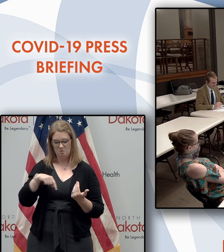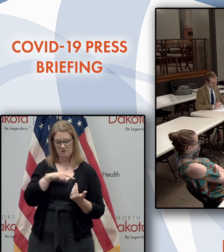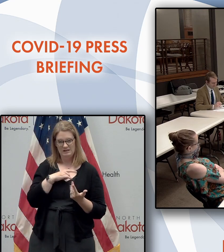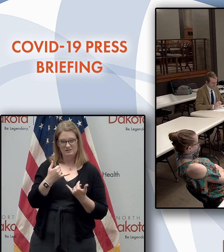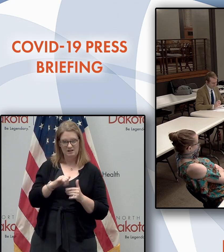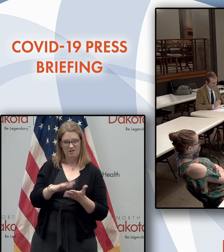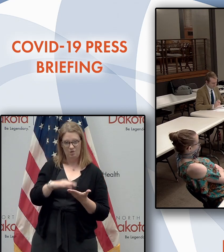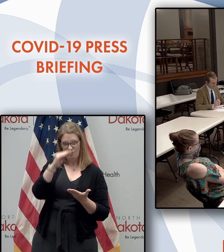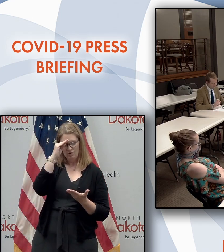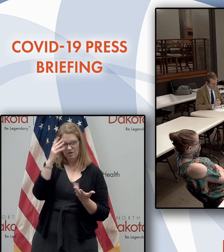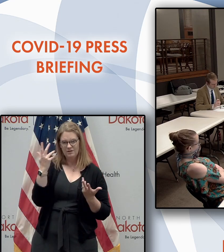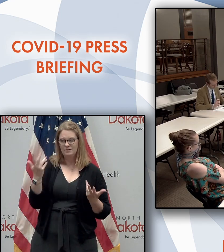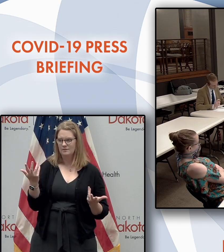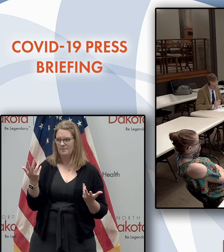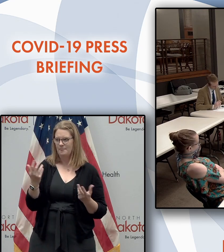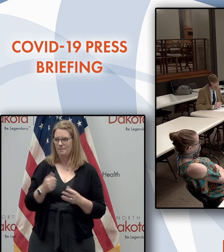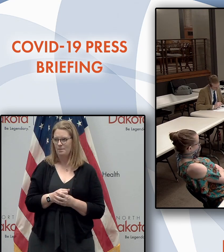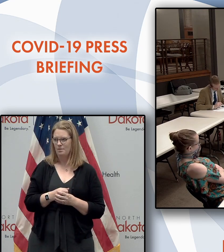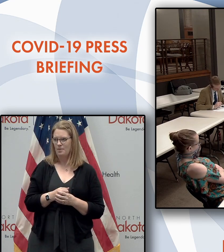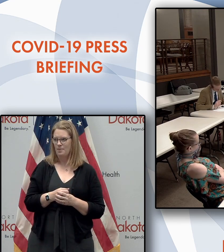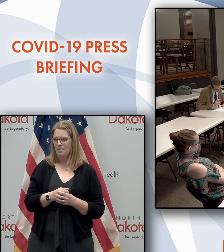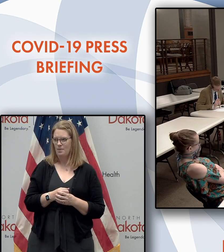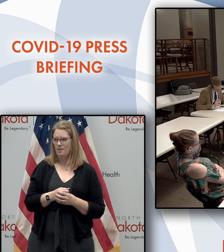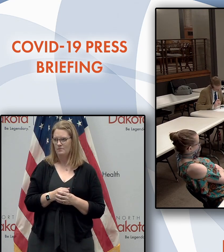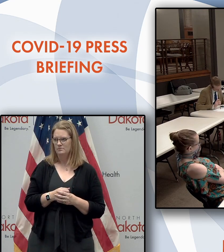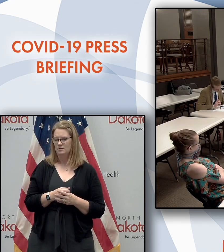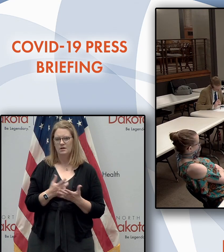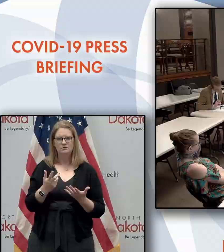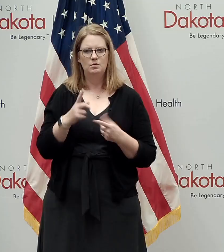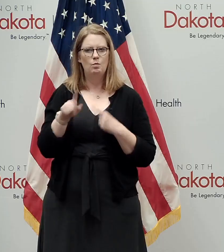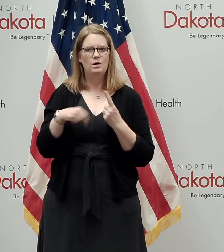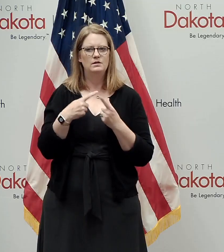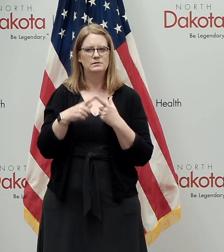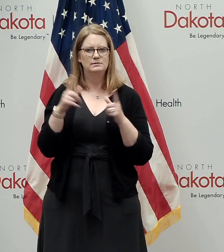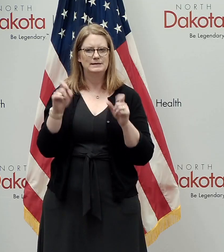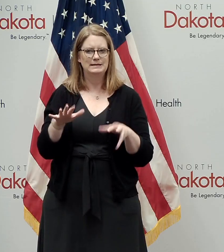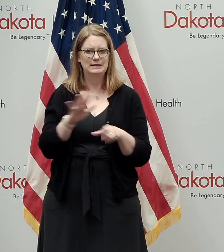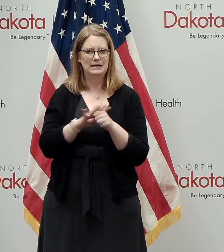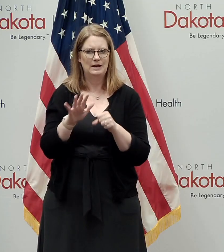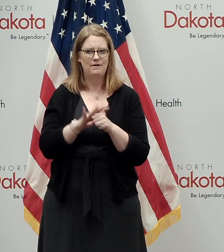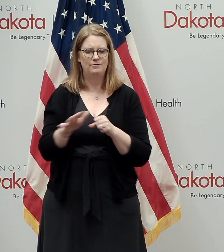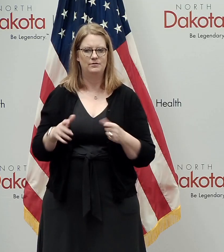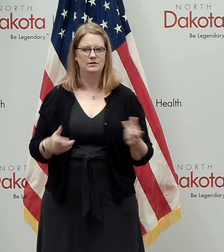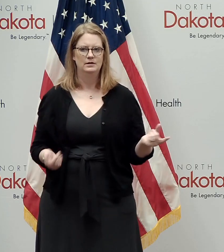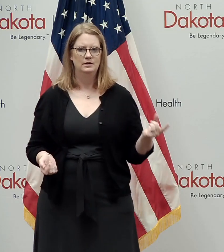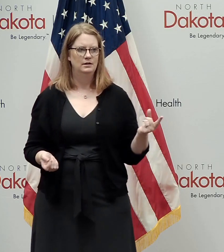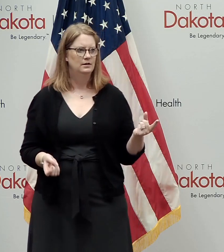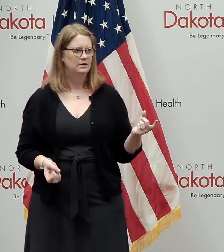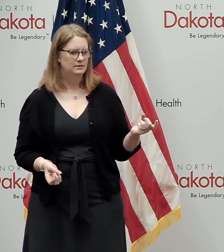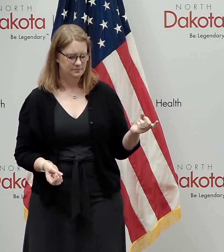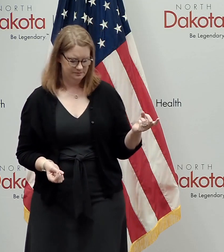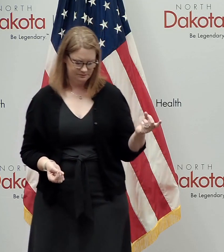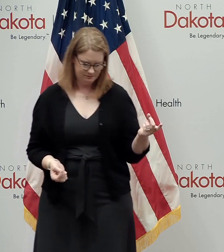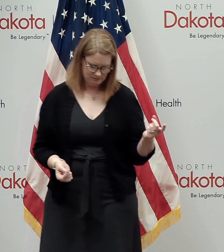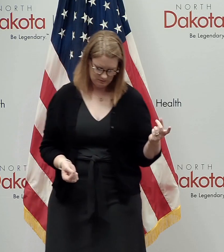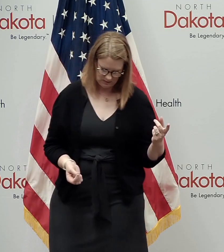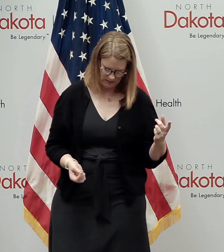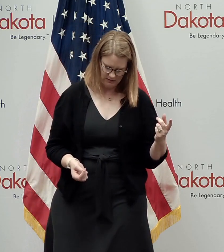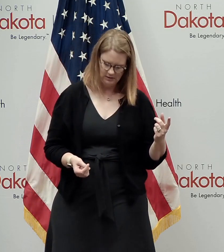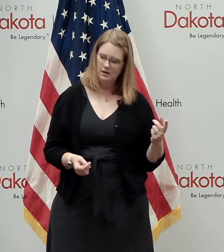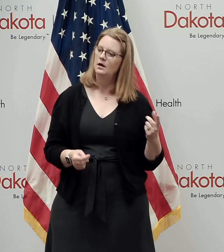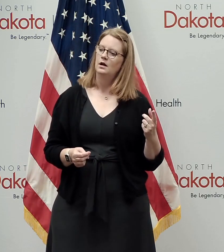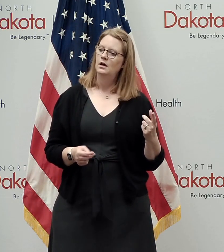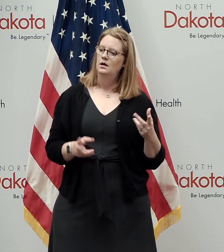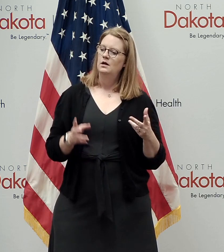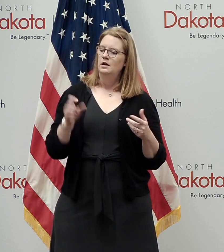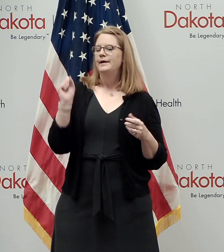what point do we know all that we need to know from testing? Well, yes, Scott. The